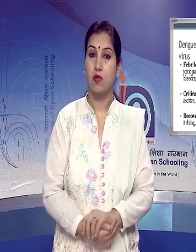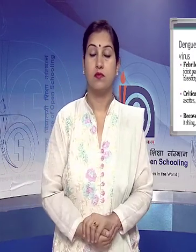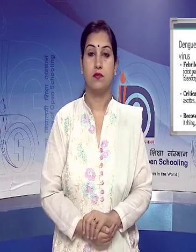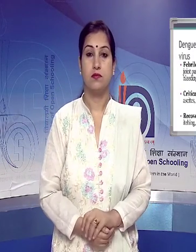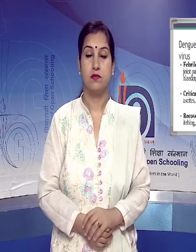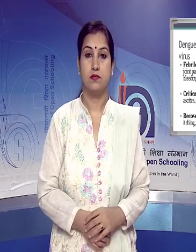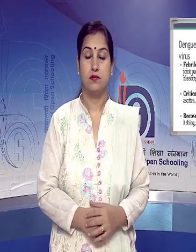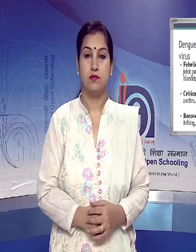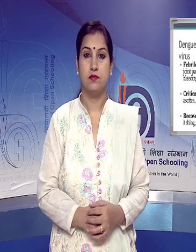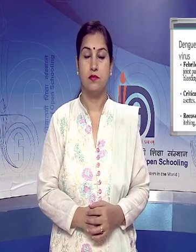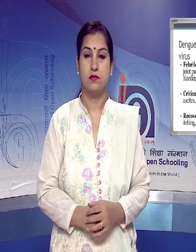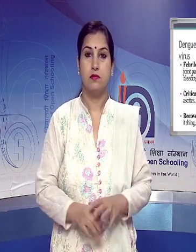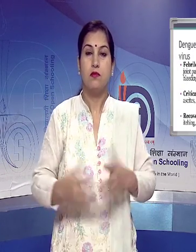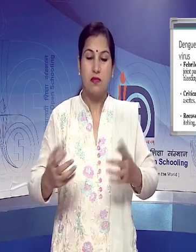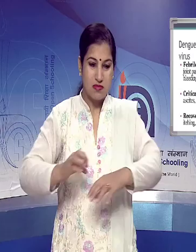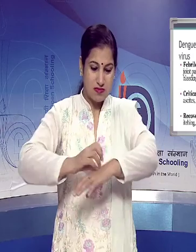pleural effusion,